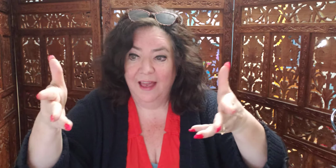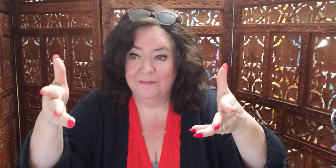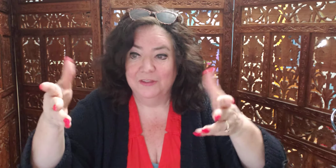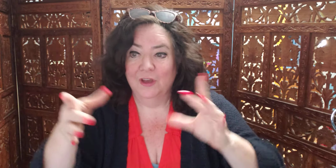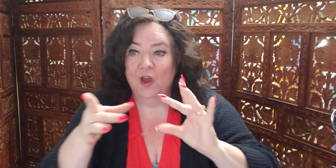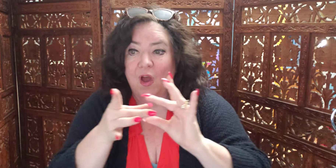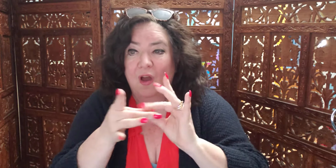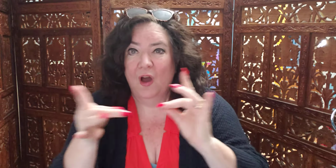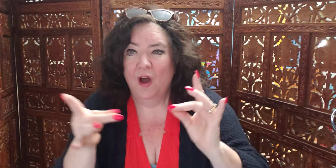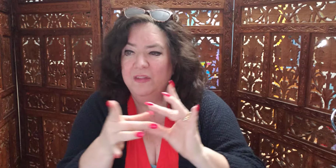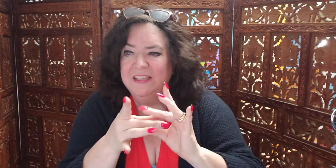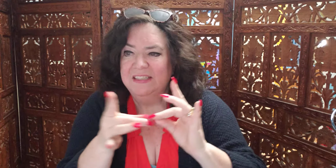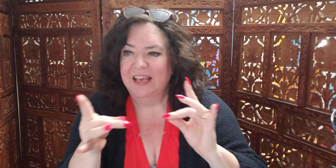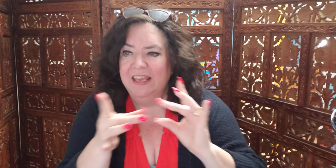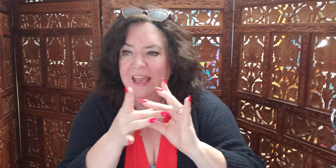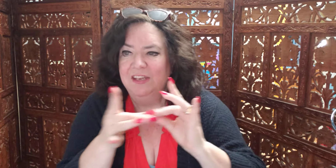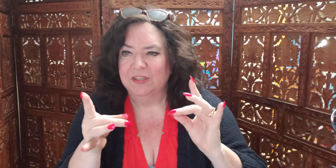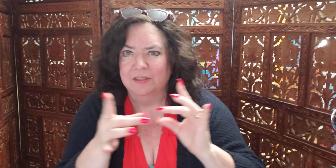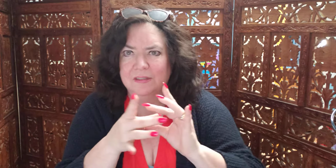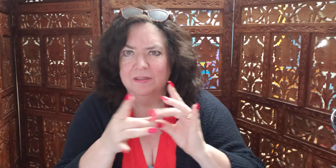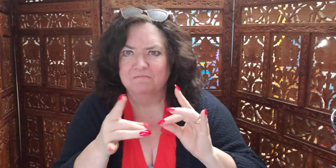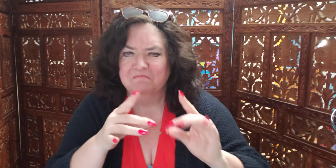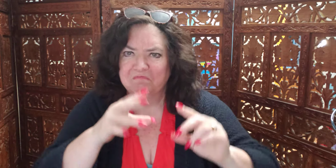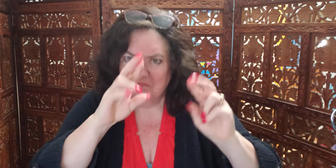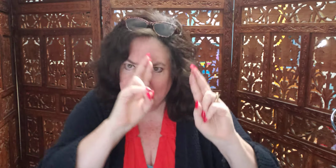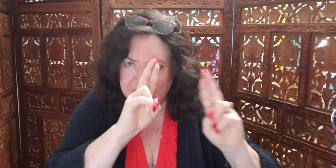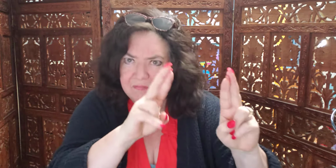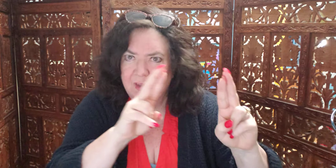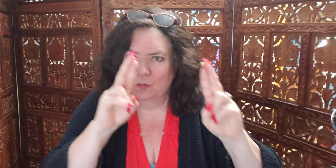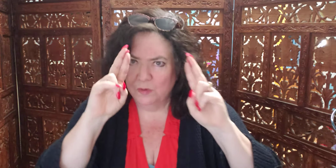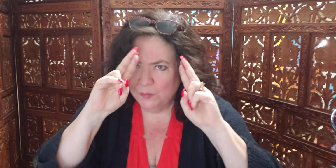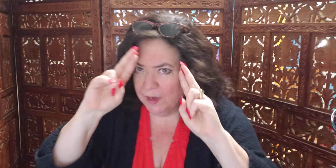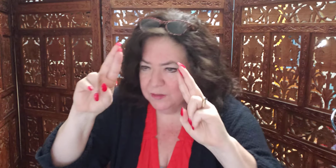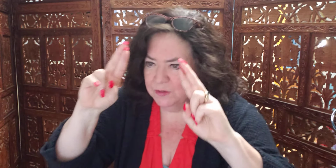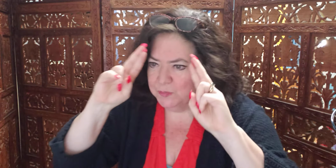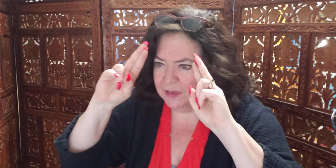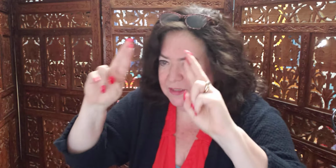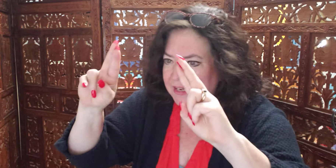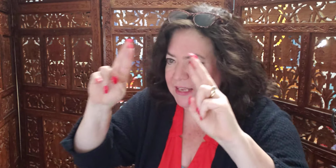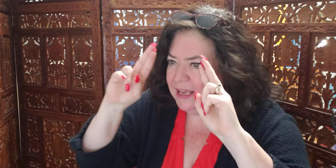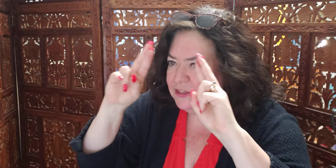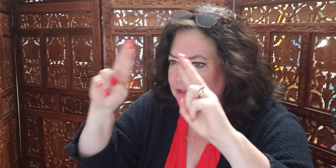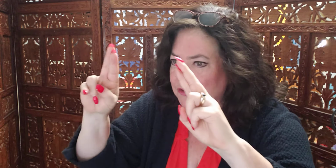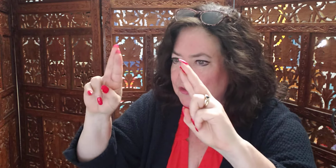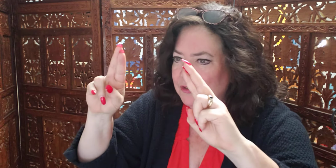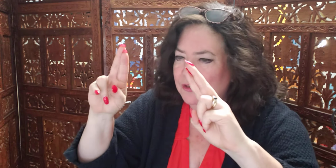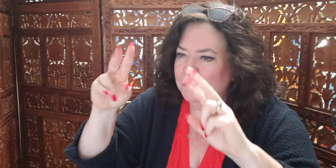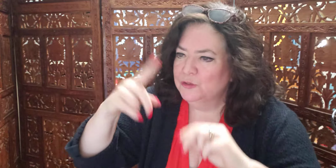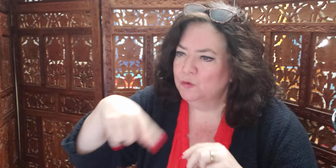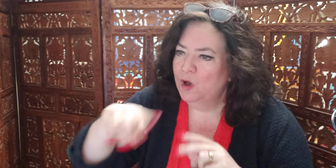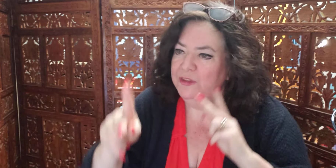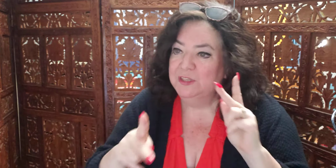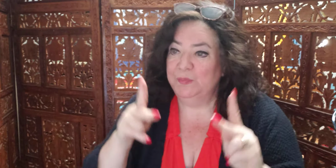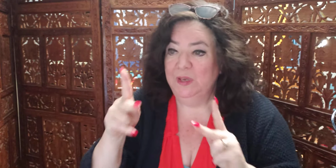left all these dedications. Respect, dedications to all these